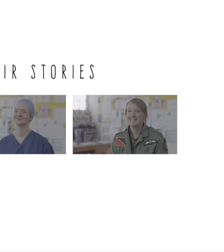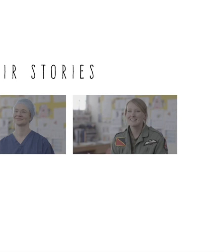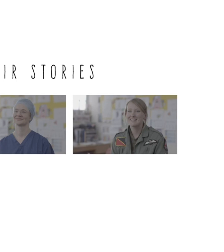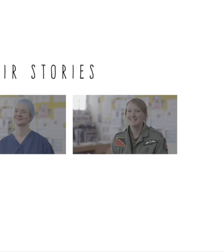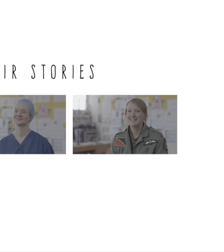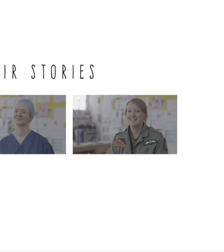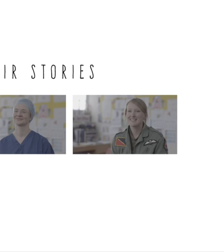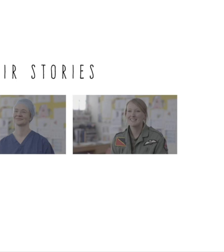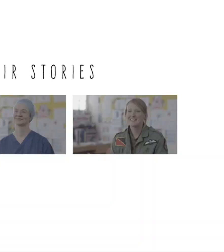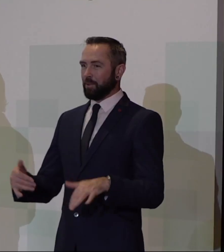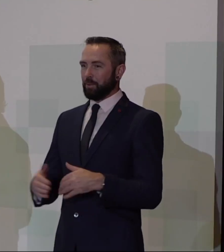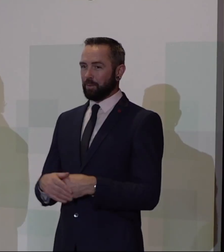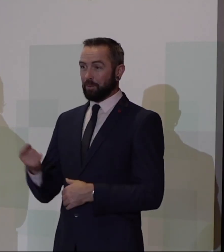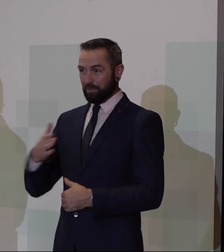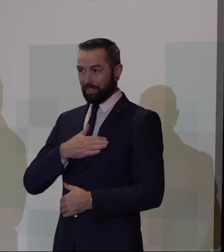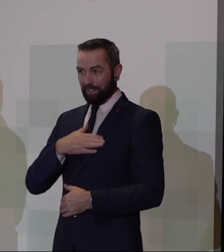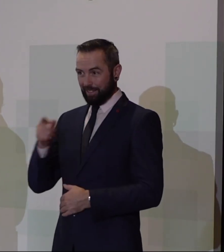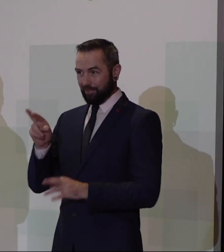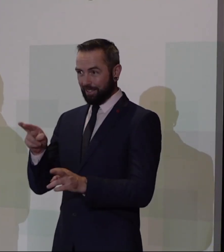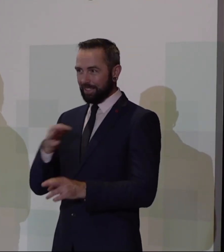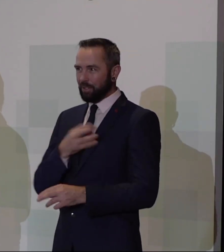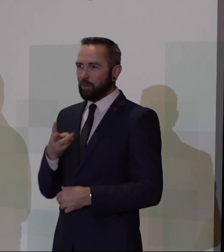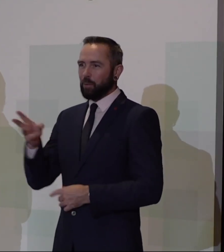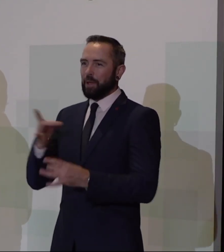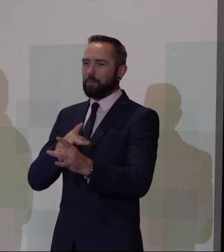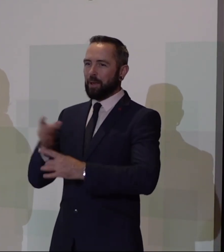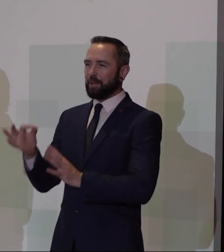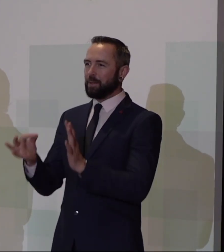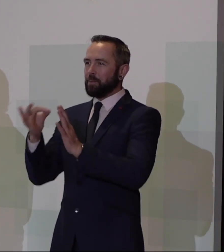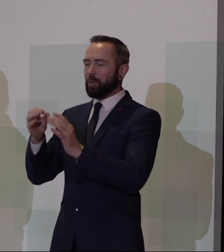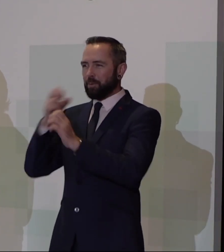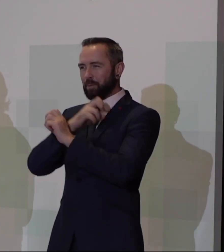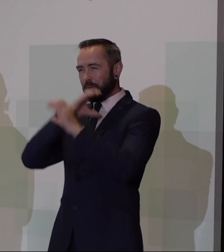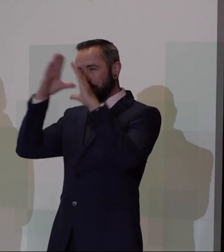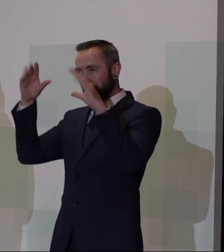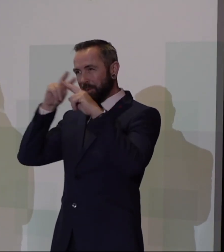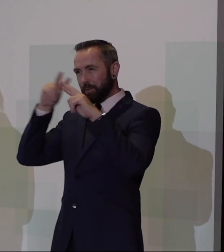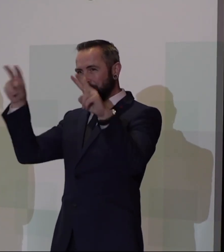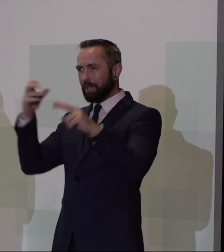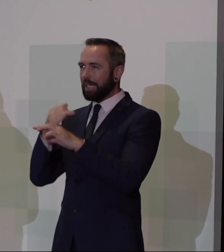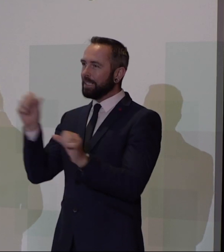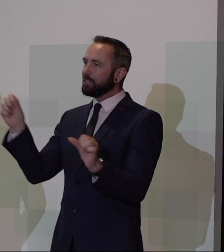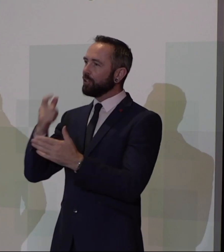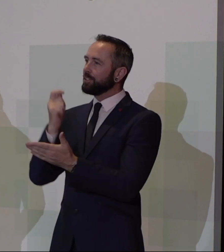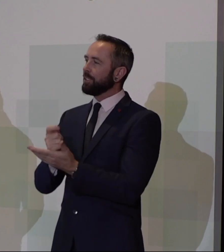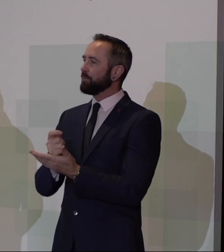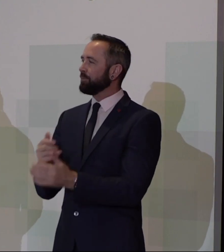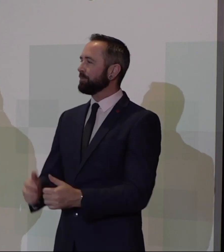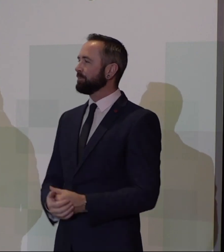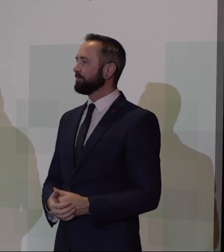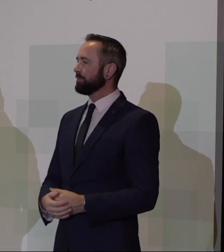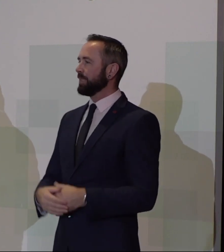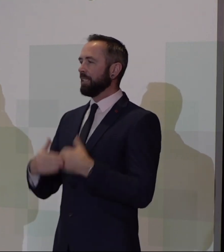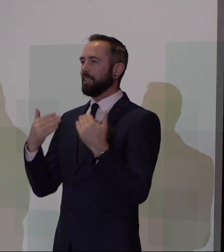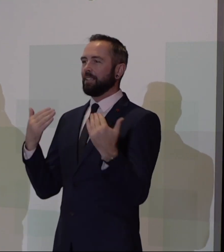I can tell you liked that, and it's a very good way of making the point in a very little space of time. Now we're